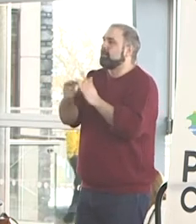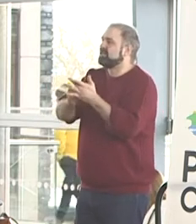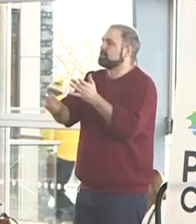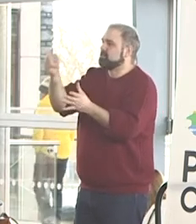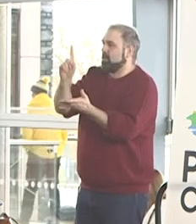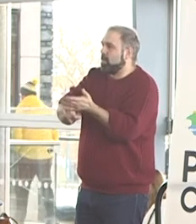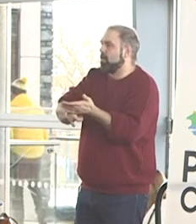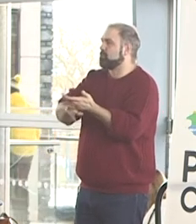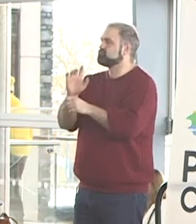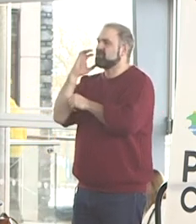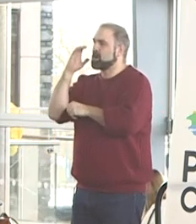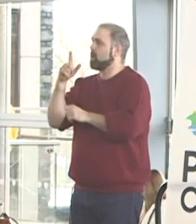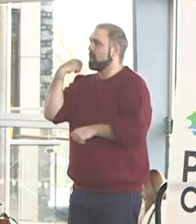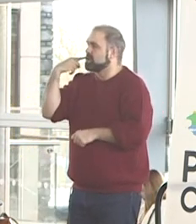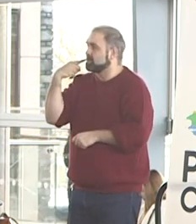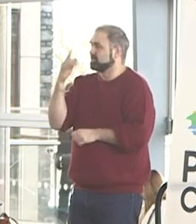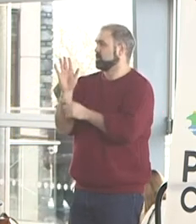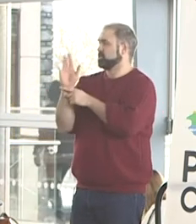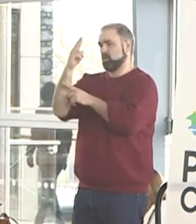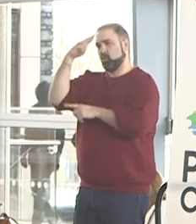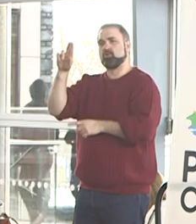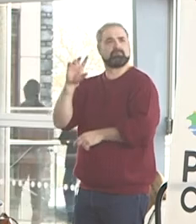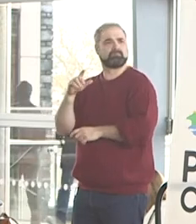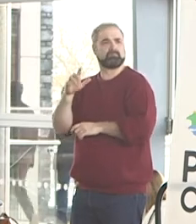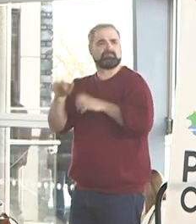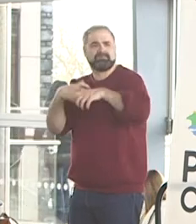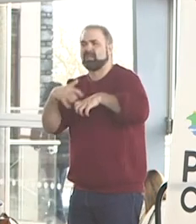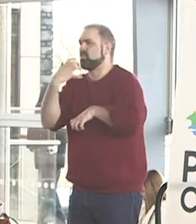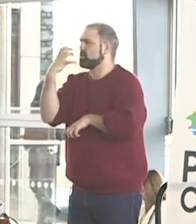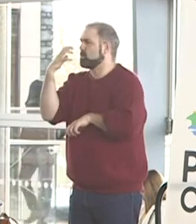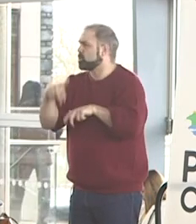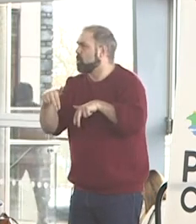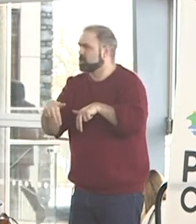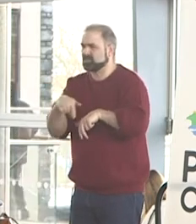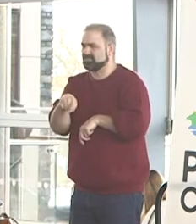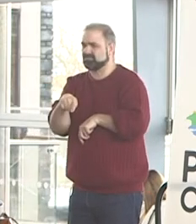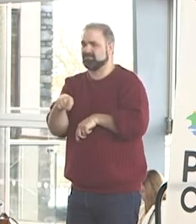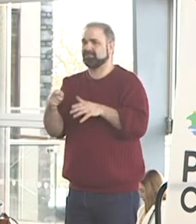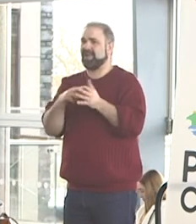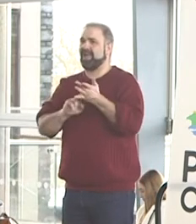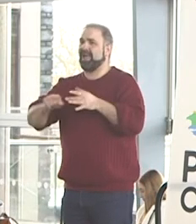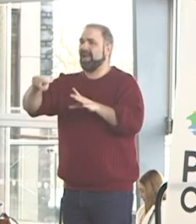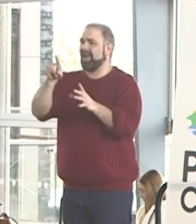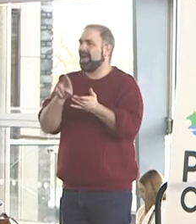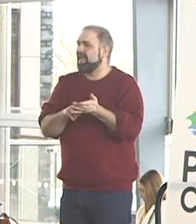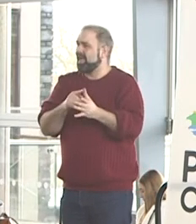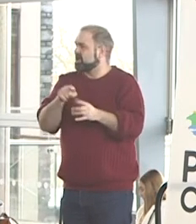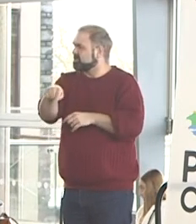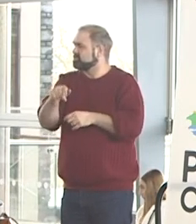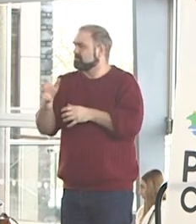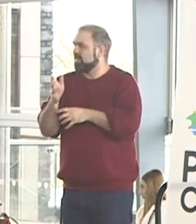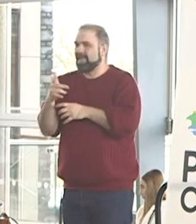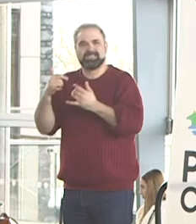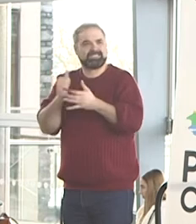called Anna and the Doc, and Anna Rayburn played the gay switchboard jingle. Now, the phone